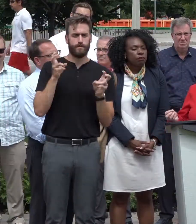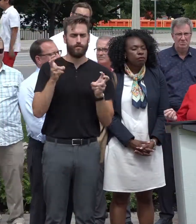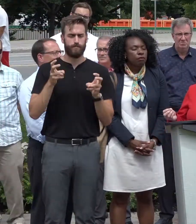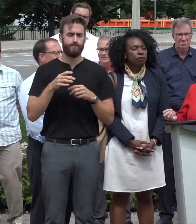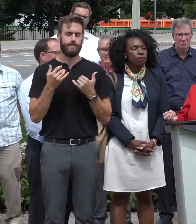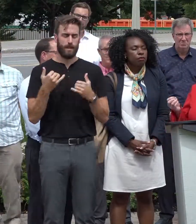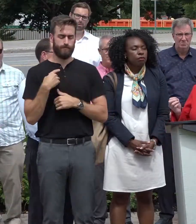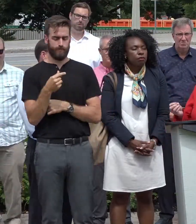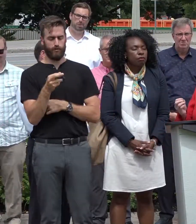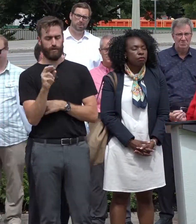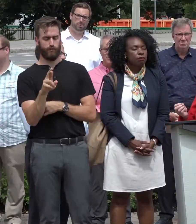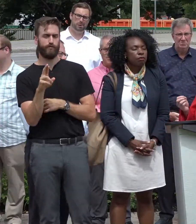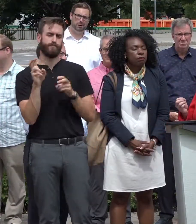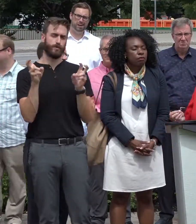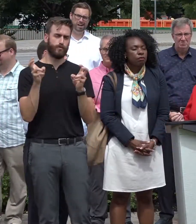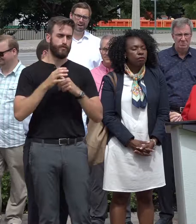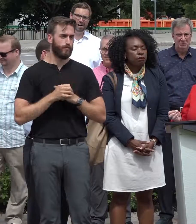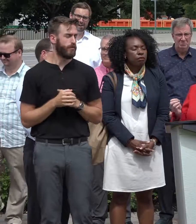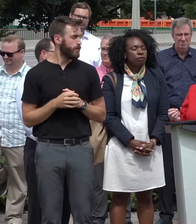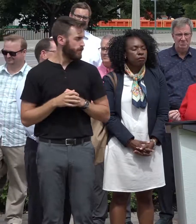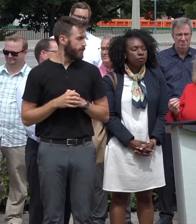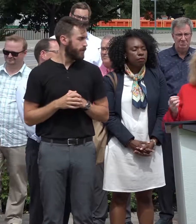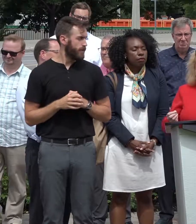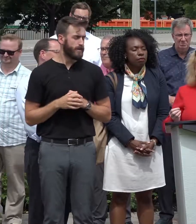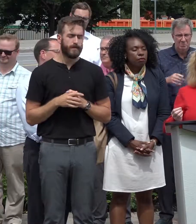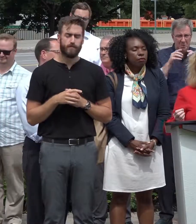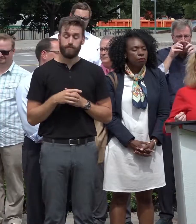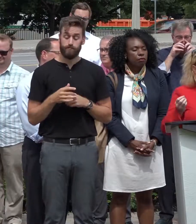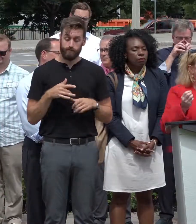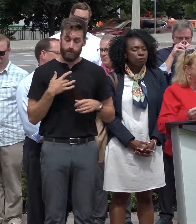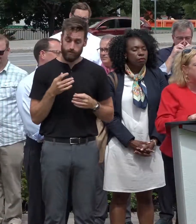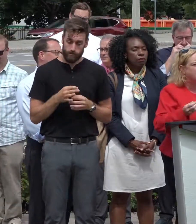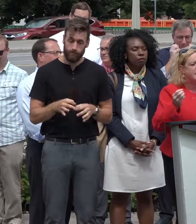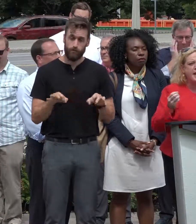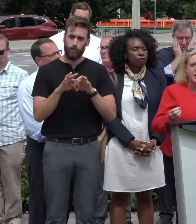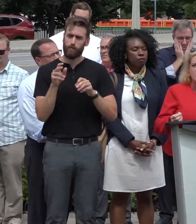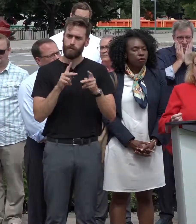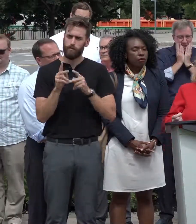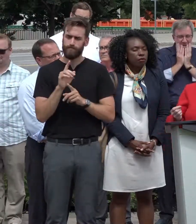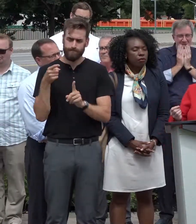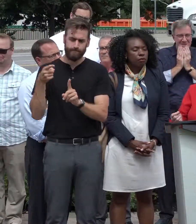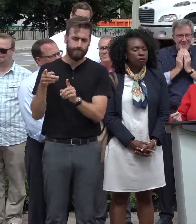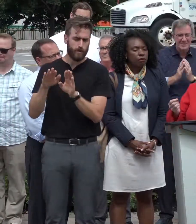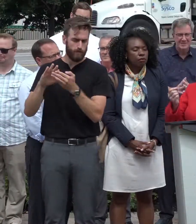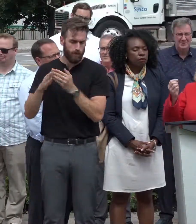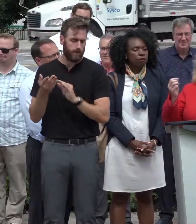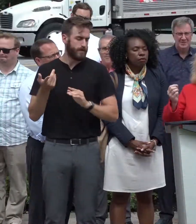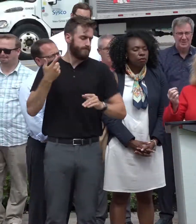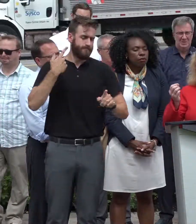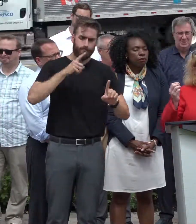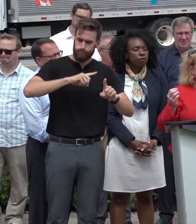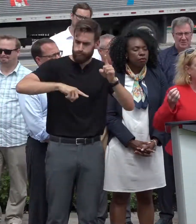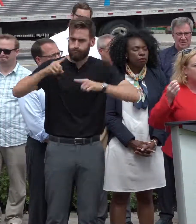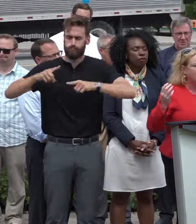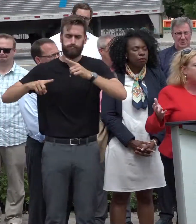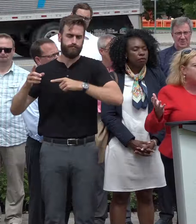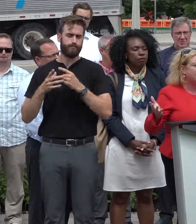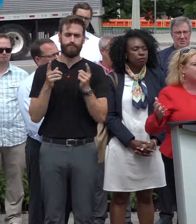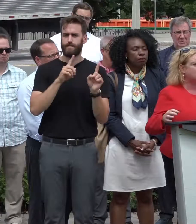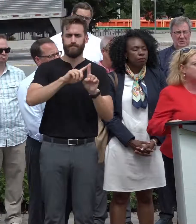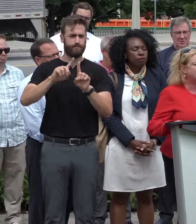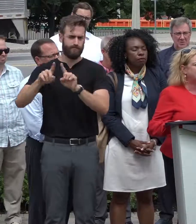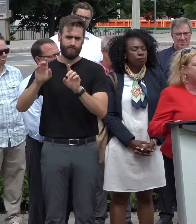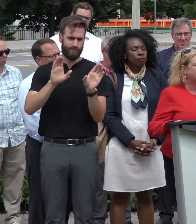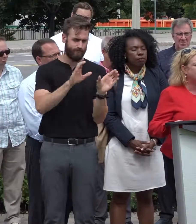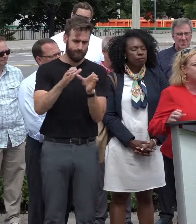gender issues. And I always felt that it was important for people of a particular community, whether it was women, LGBTQ+, or